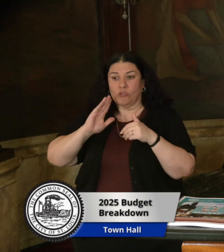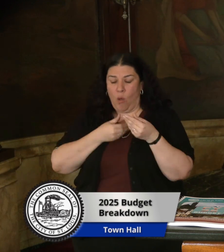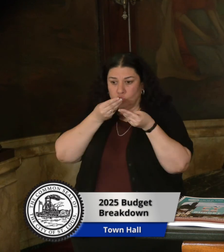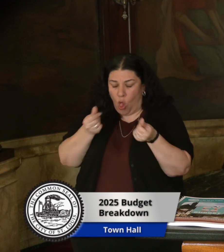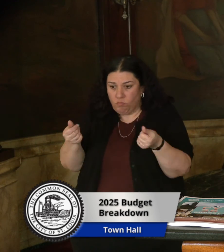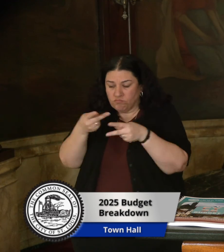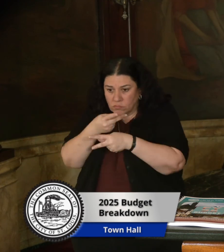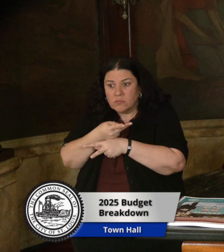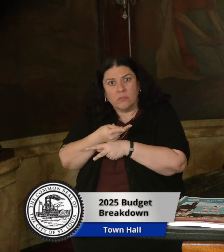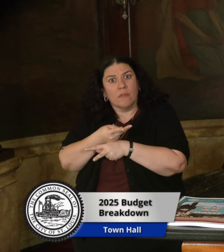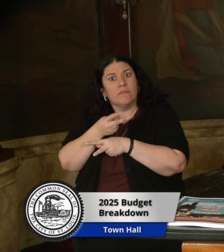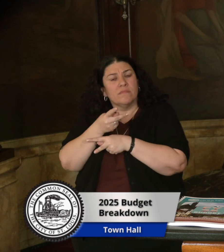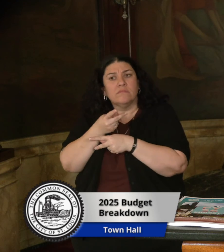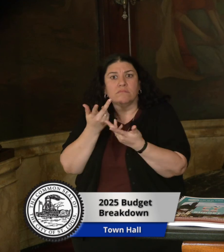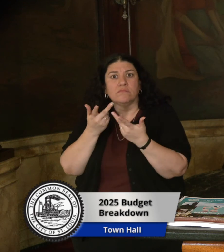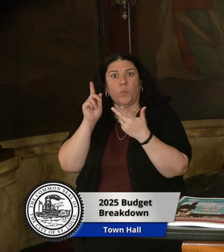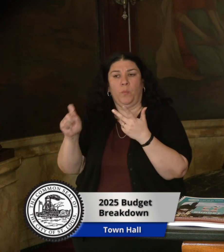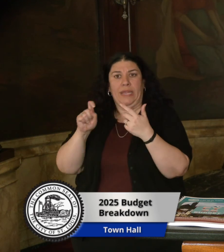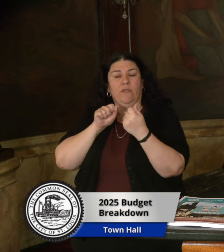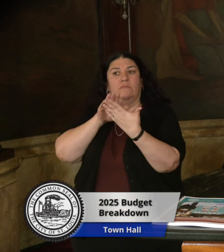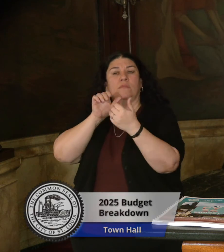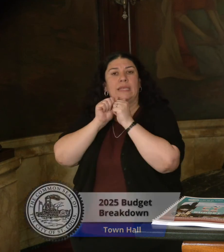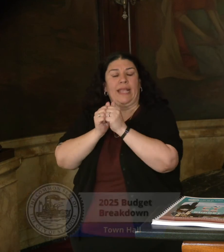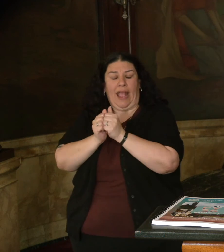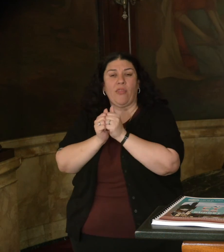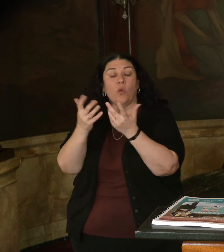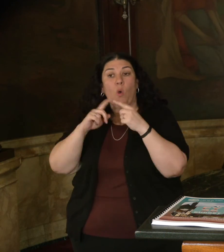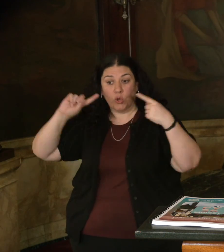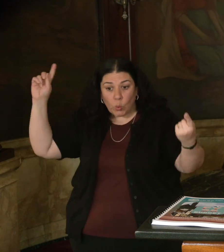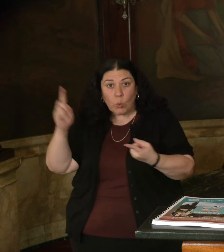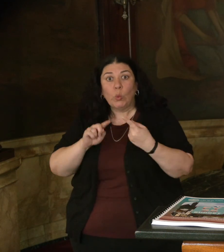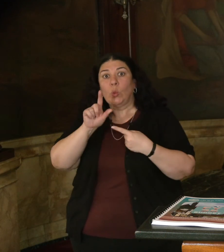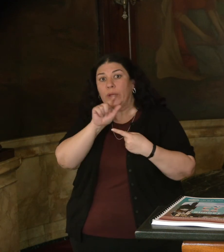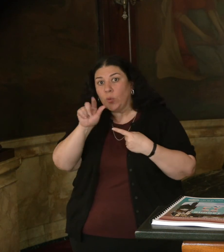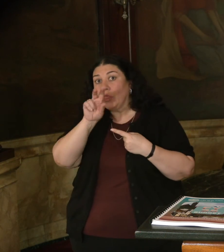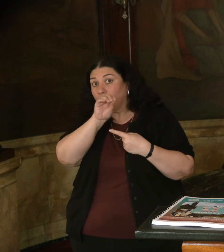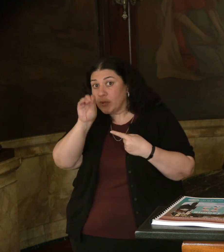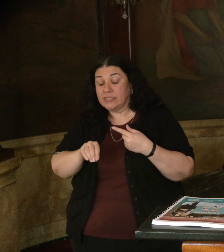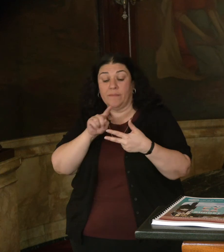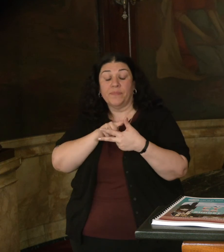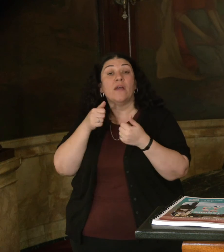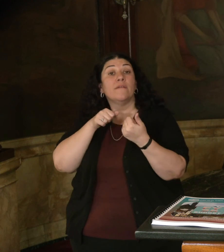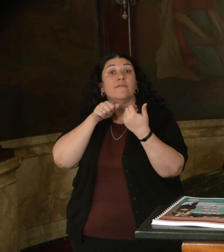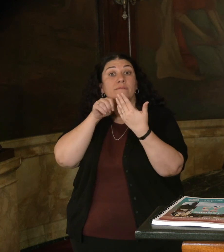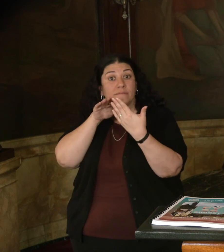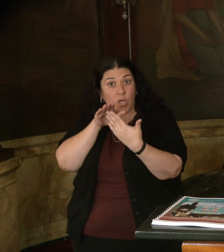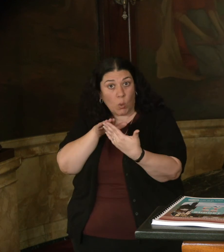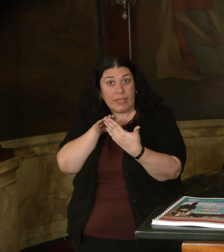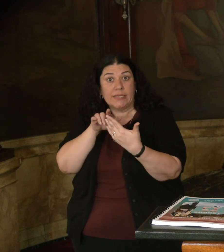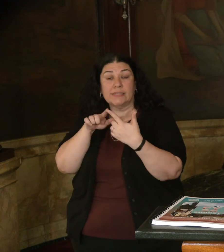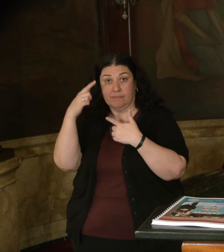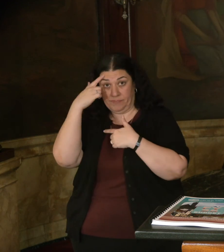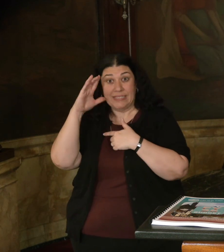reduce homicides by 20% over the next 3 years through three methods: focused deterrence,